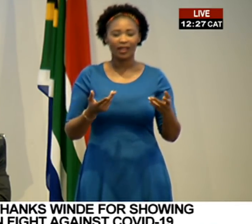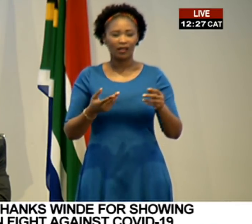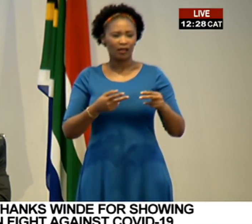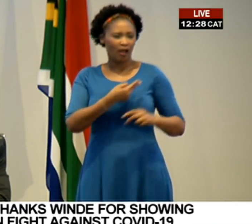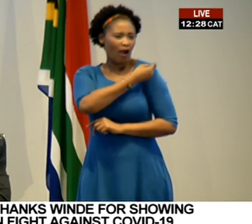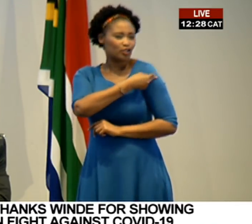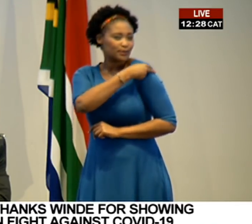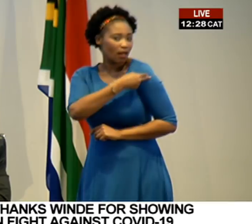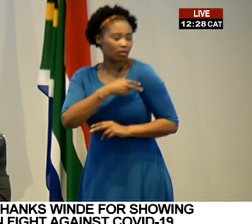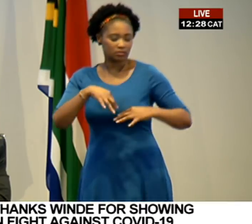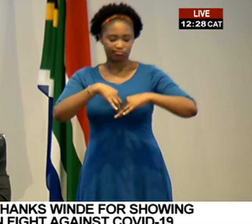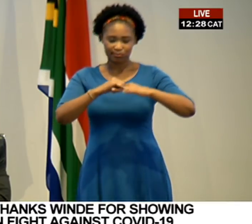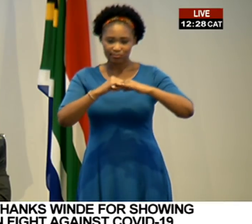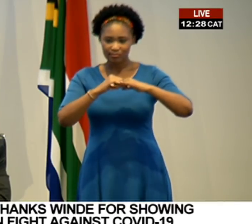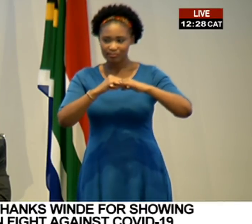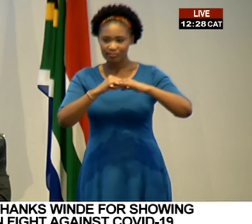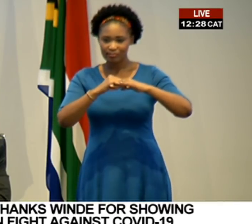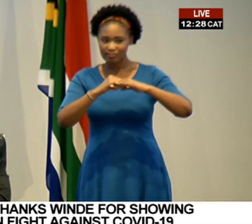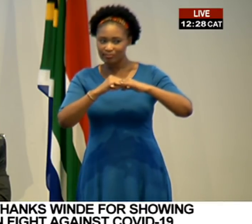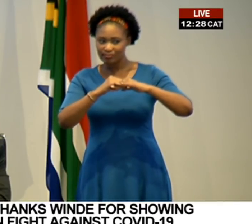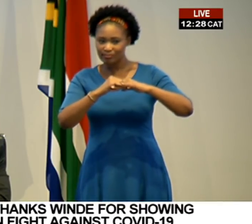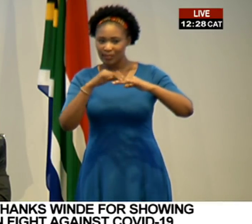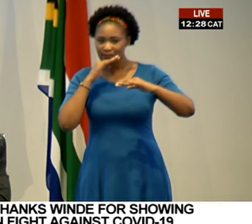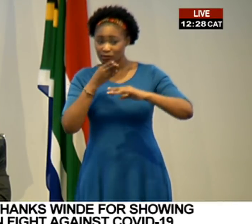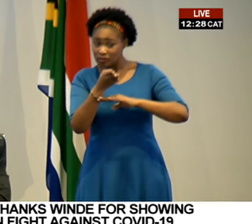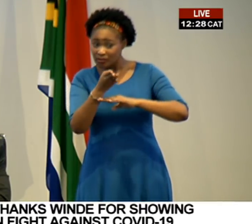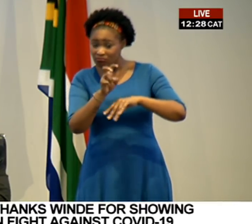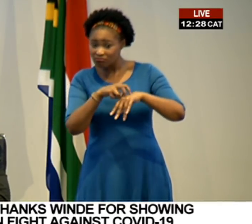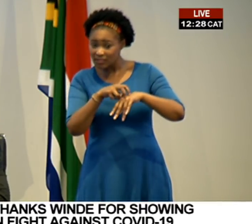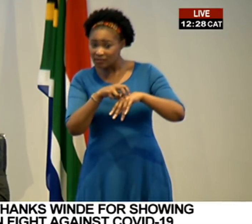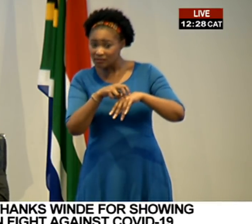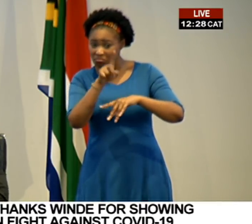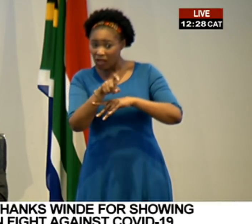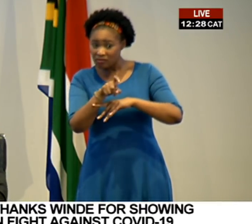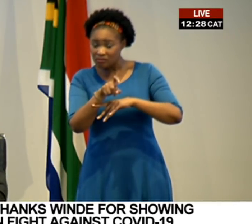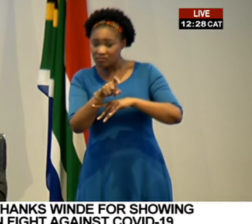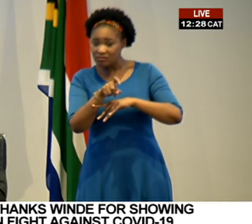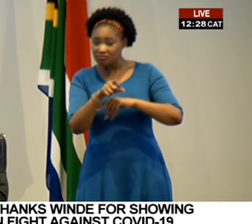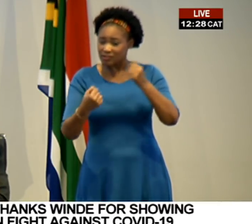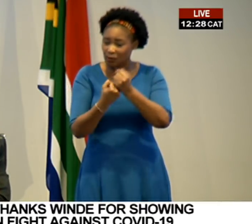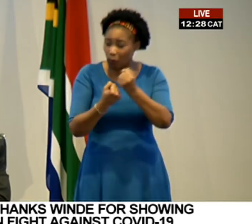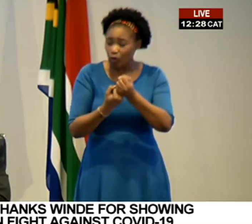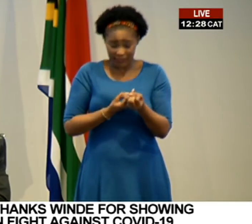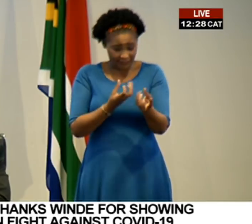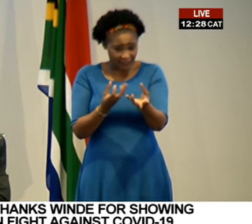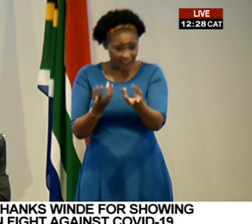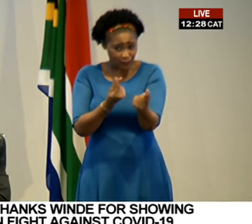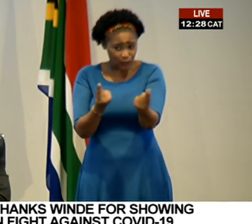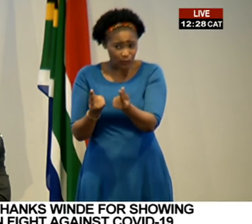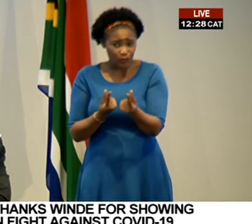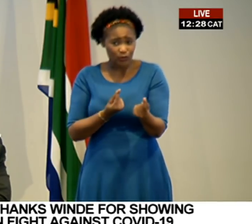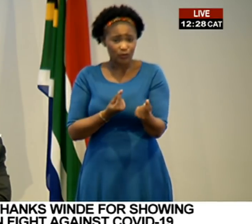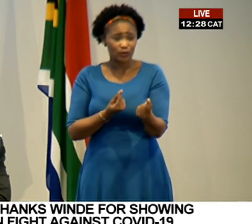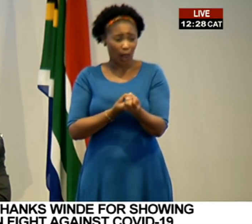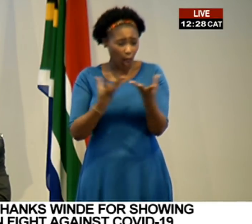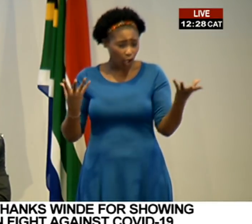hospitals, field hospitals, and she needs to, and she is giving a lot of support in all